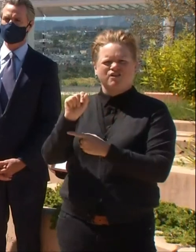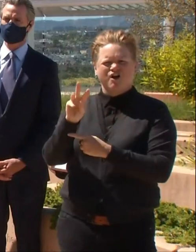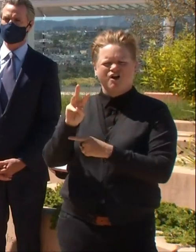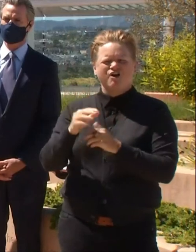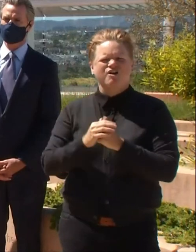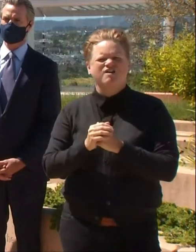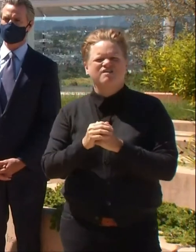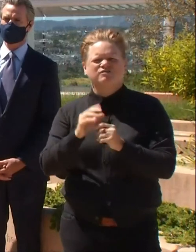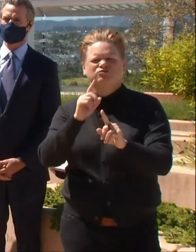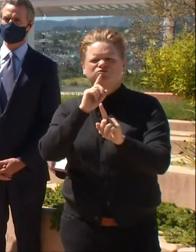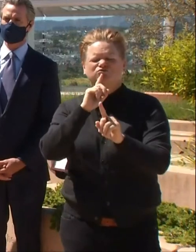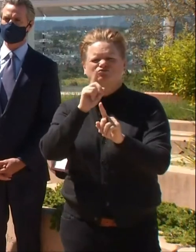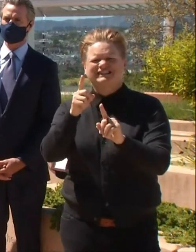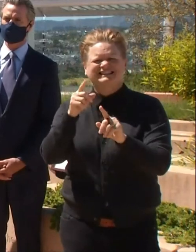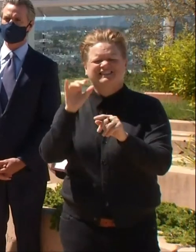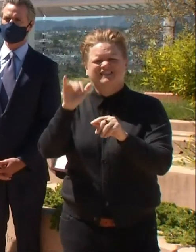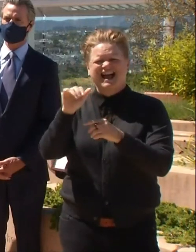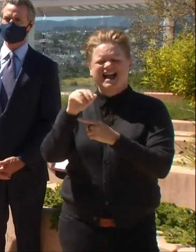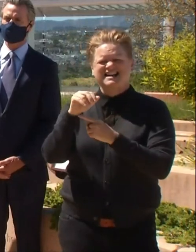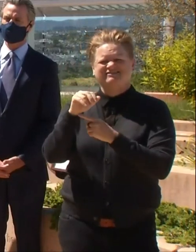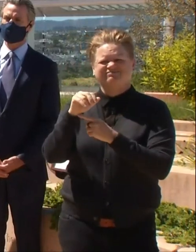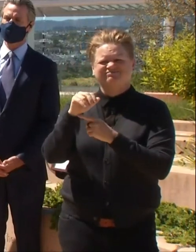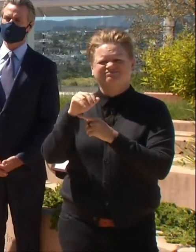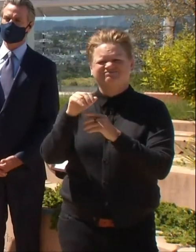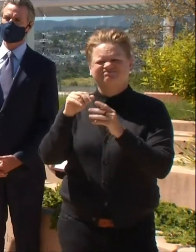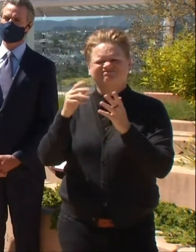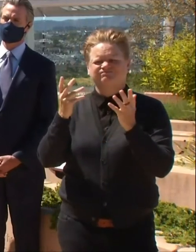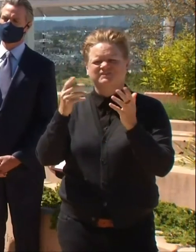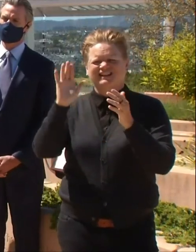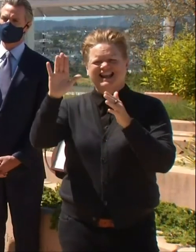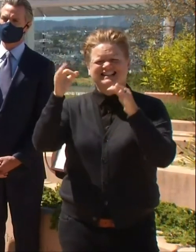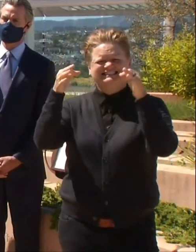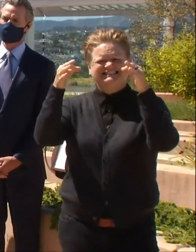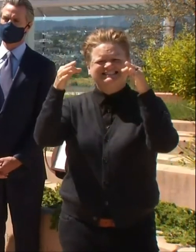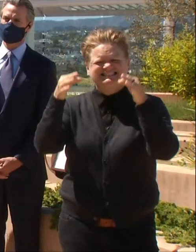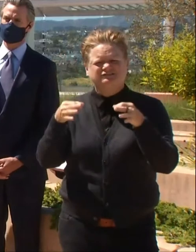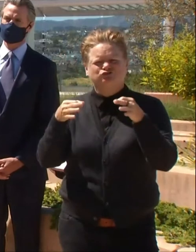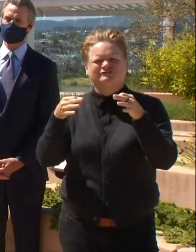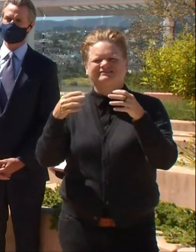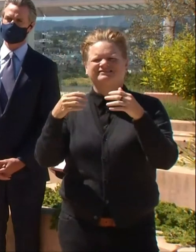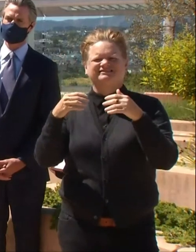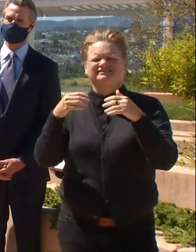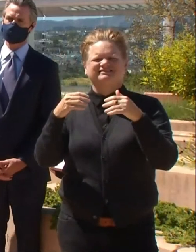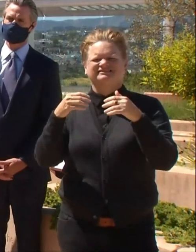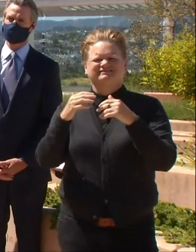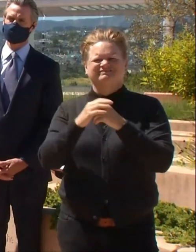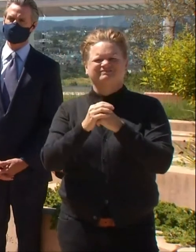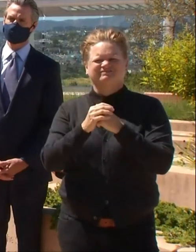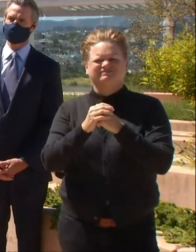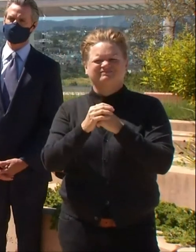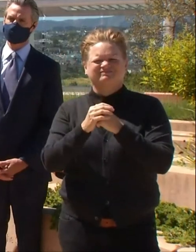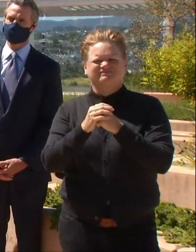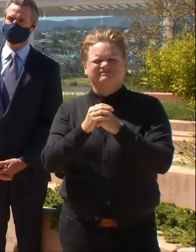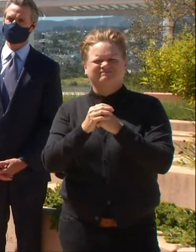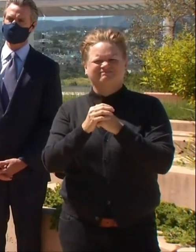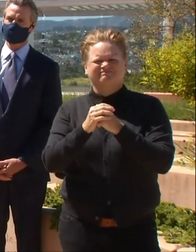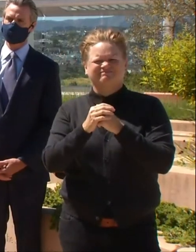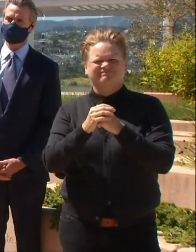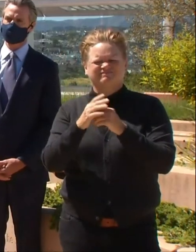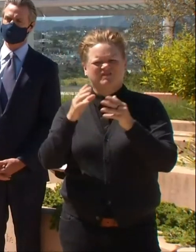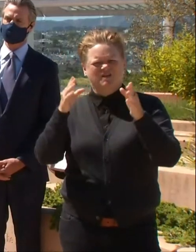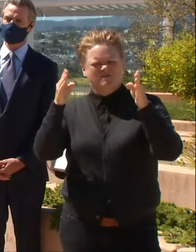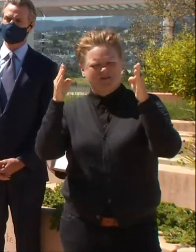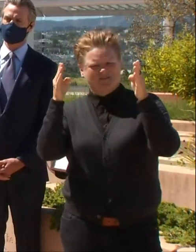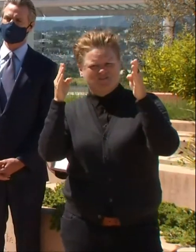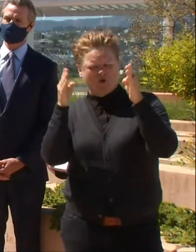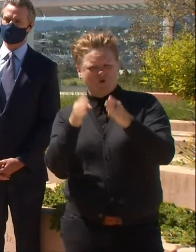decision. And in the Corlett case, which the court just took up, they took up a question much narrower than that which was sought by the NRA